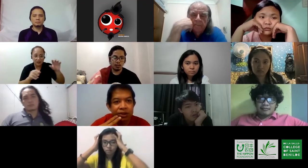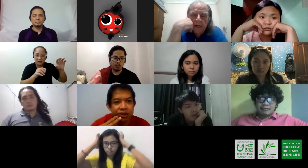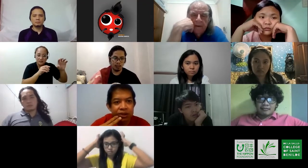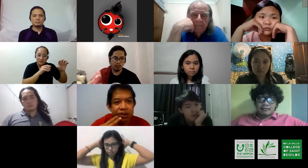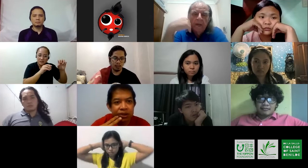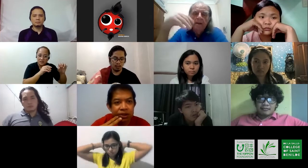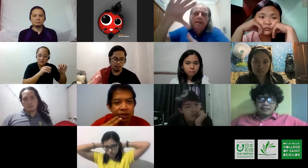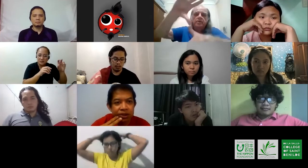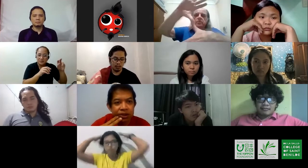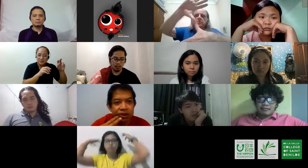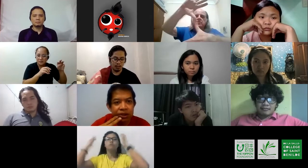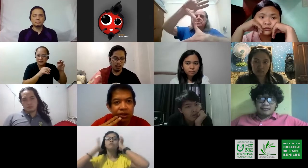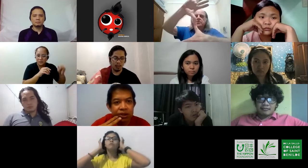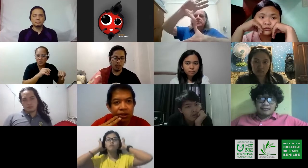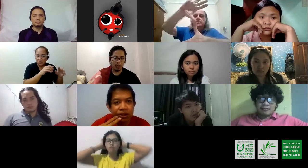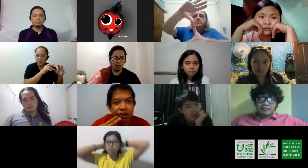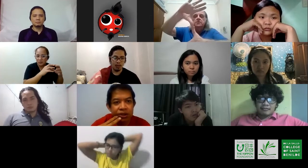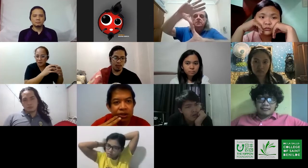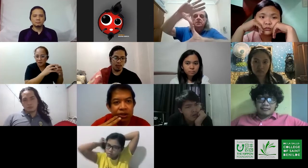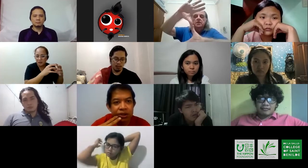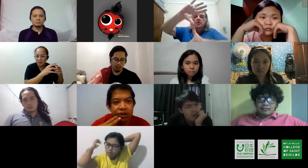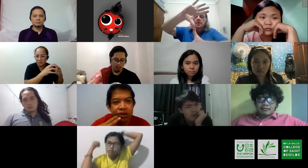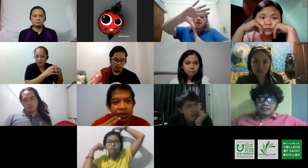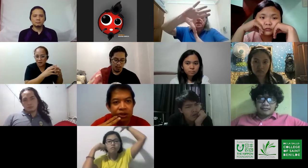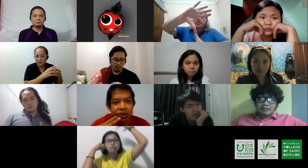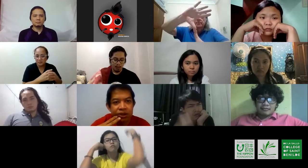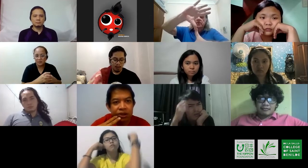time, like you see this kind of,